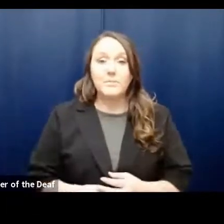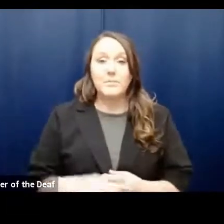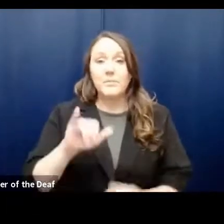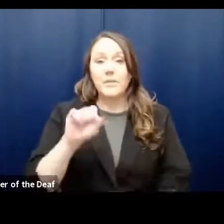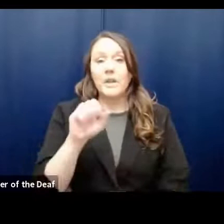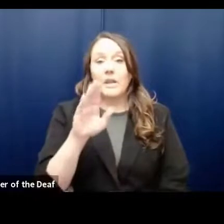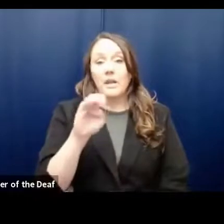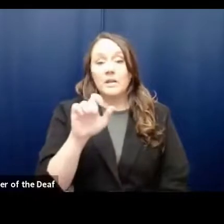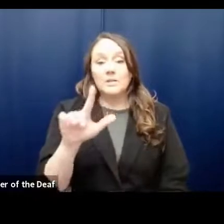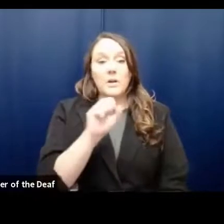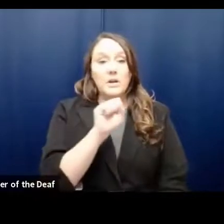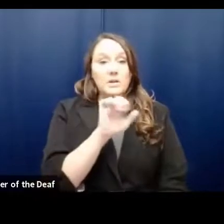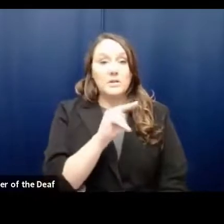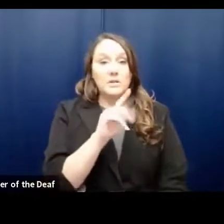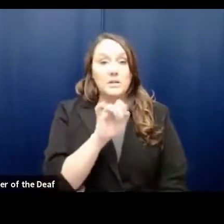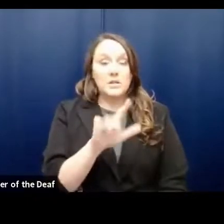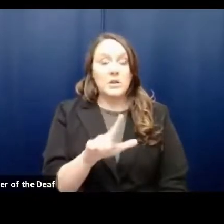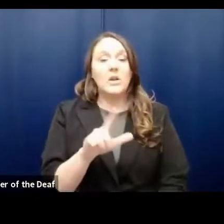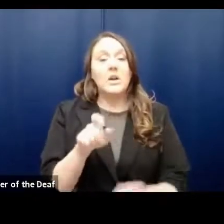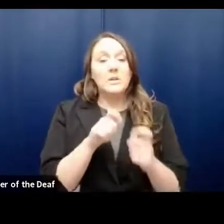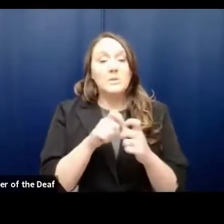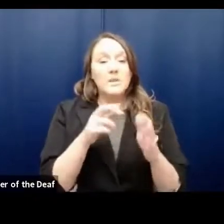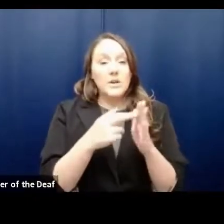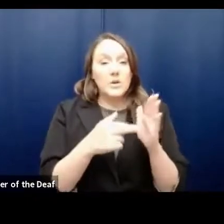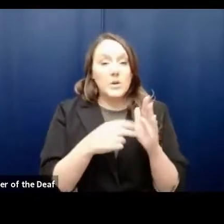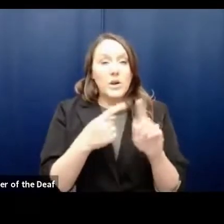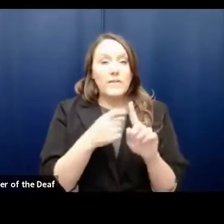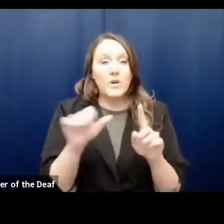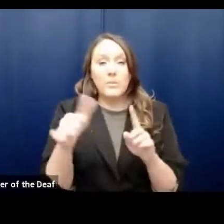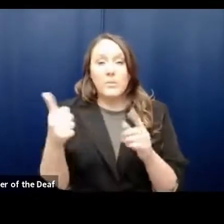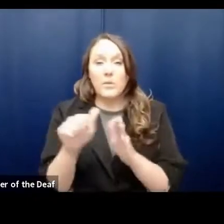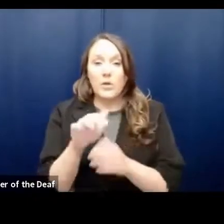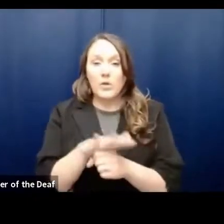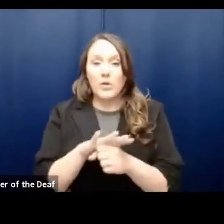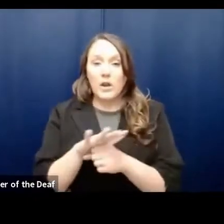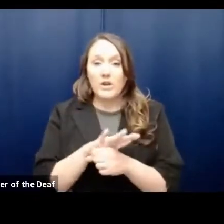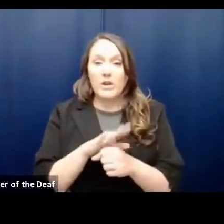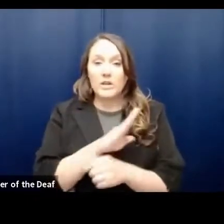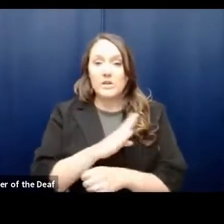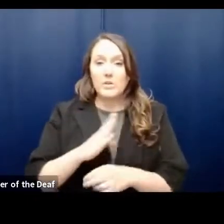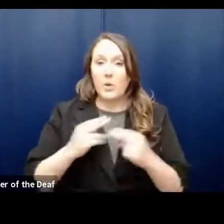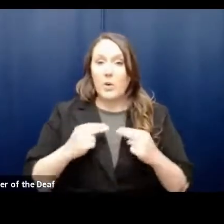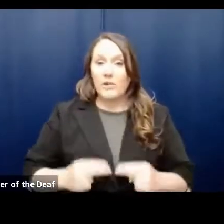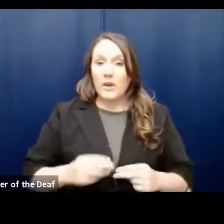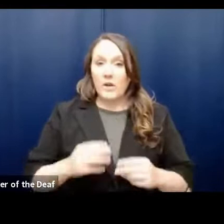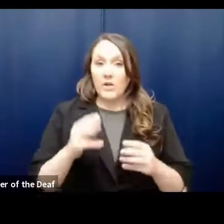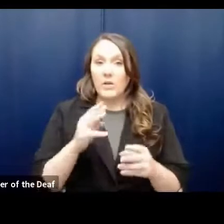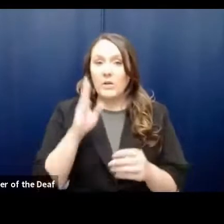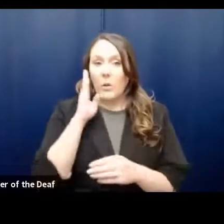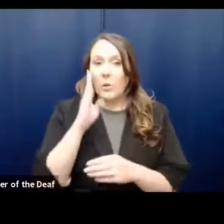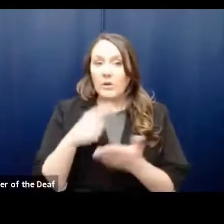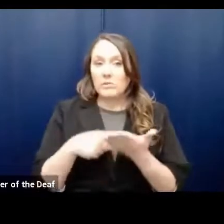with the Sentinel, what are the specific regulations from other areas that the Board of Health members will review on Friday?